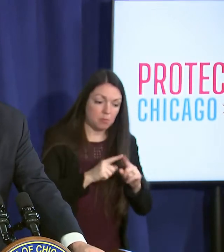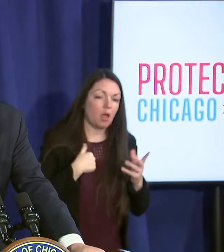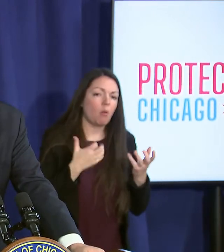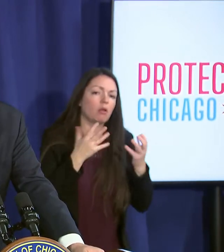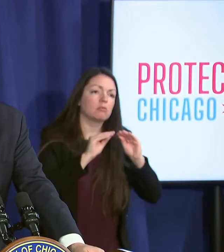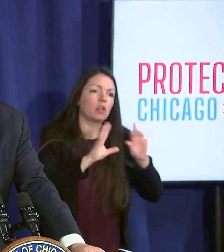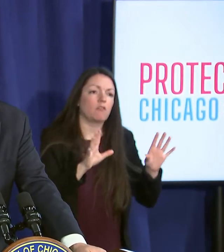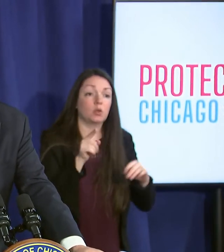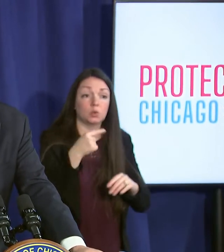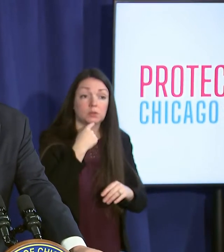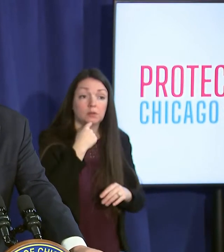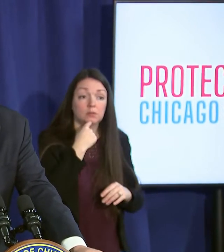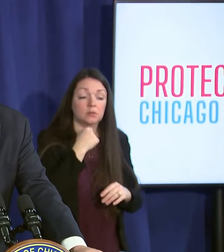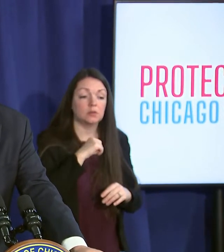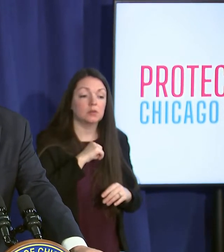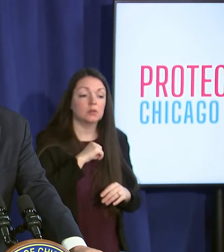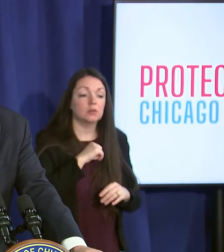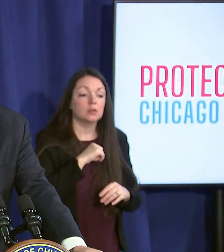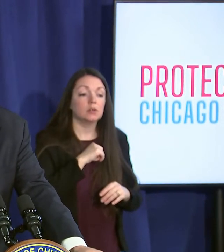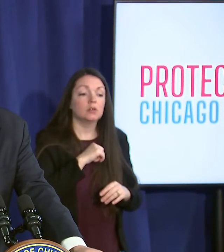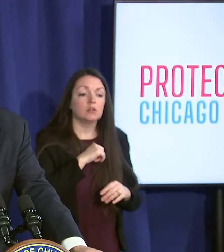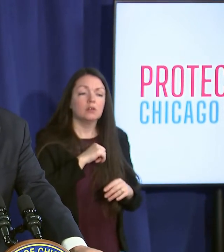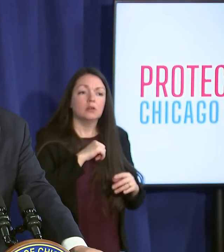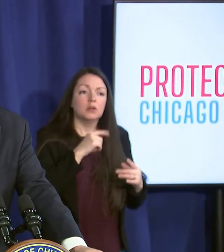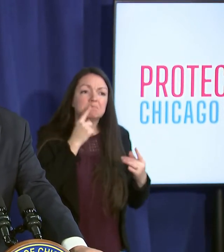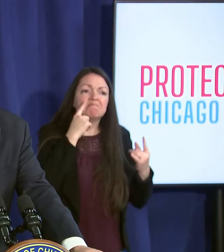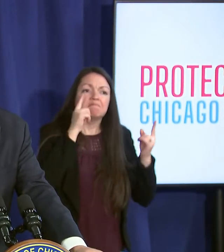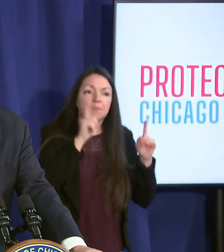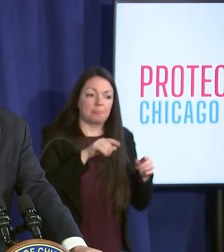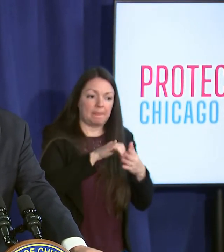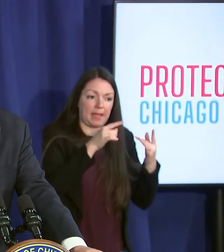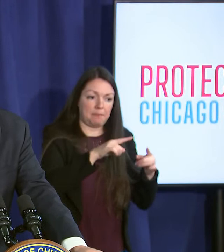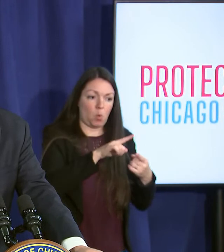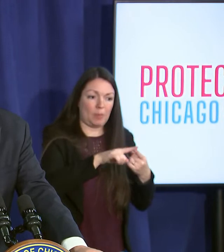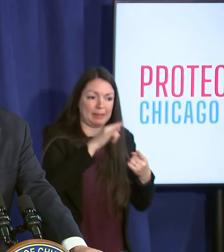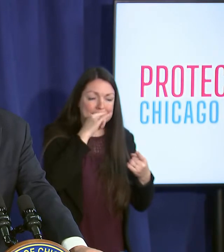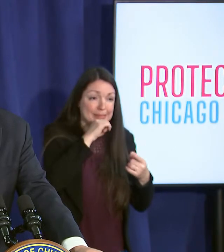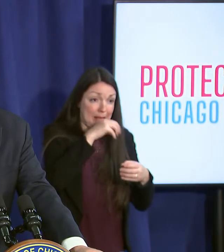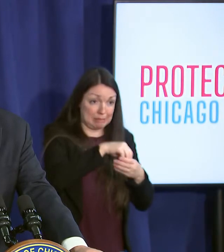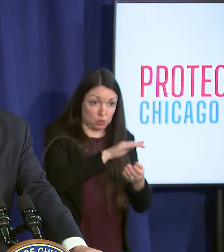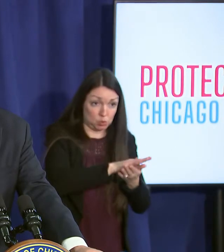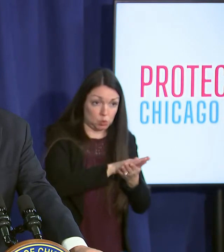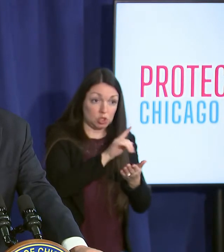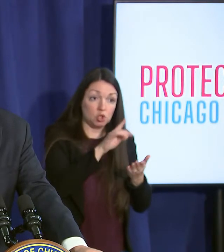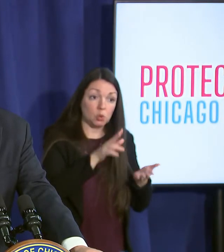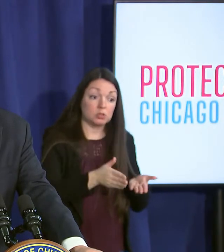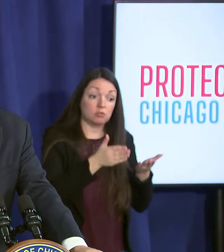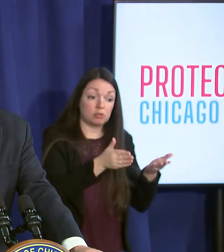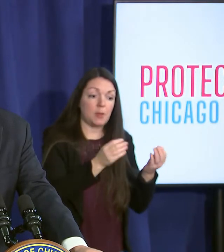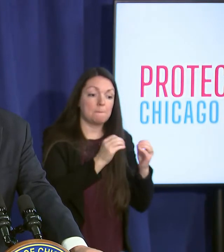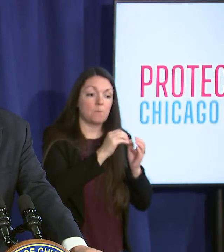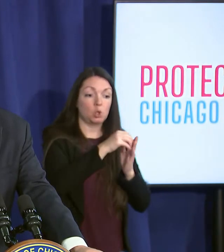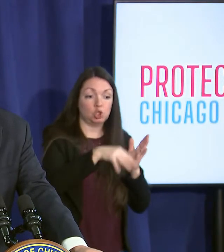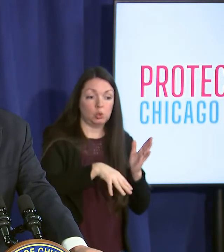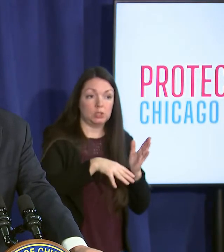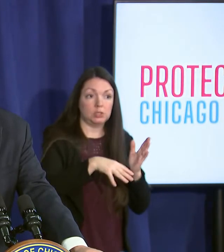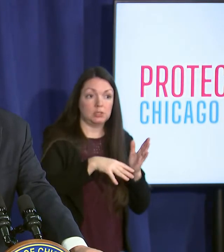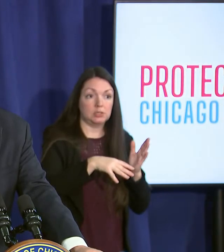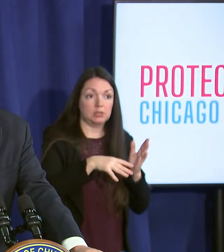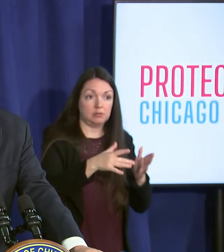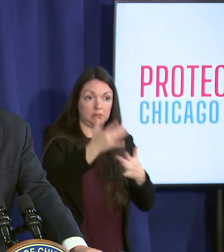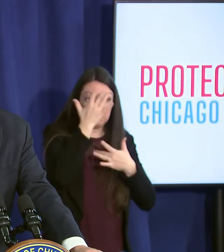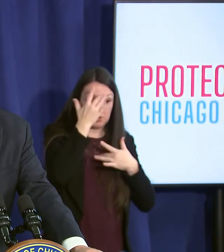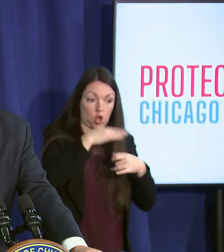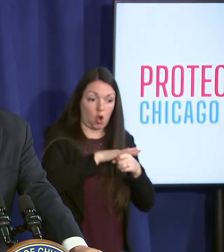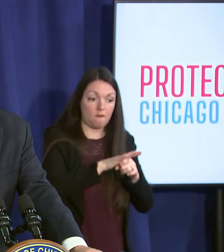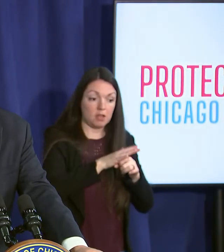clarify. You said that it was not a coincidence that this happened when the kids were not in school. Are you suggesting that you had more students catch COVID because they